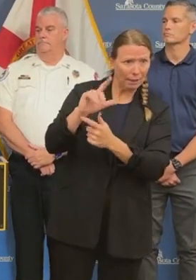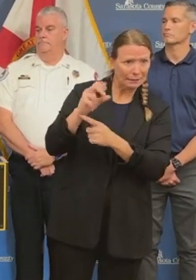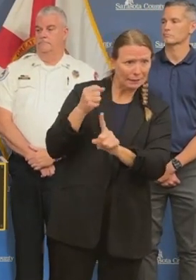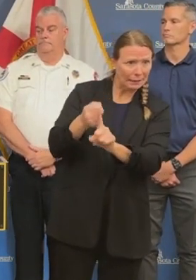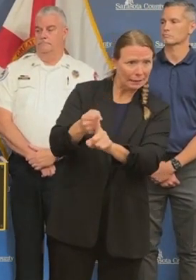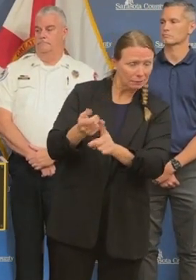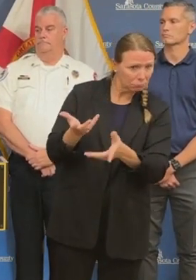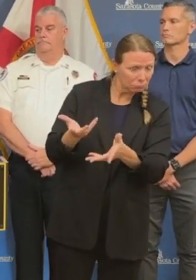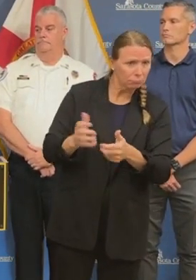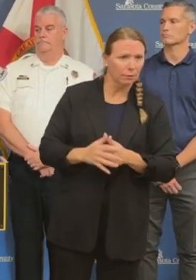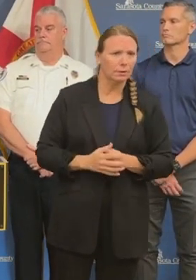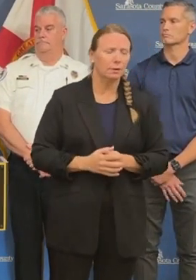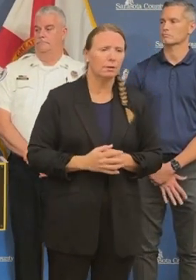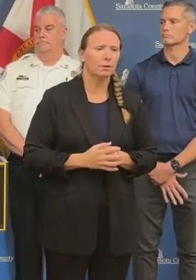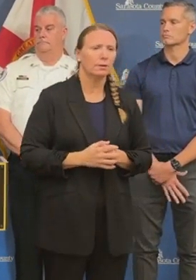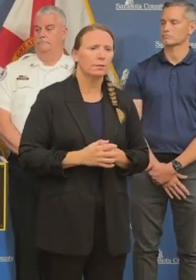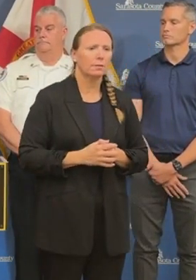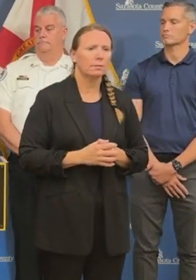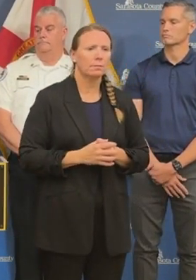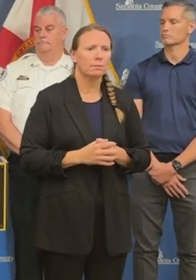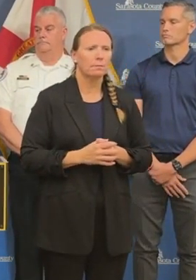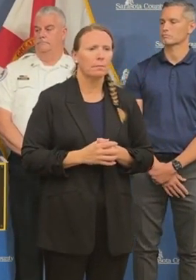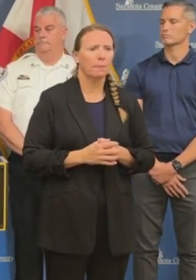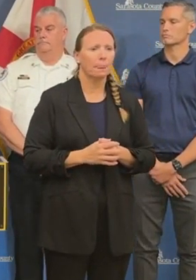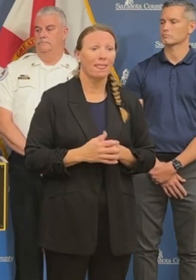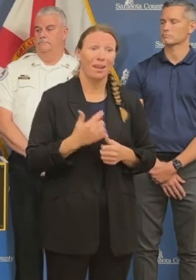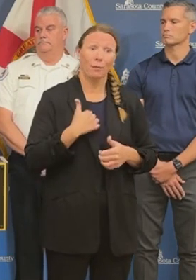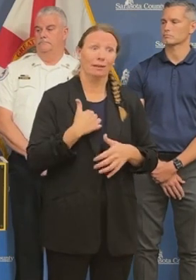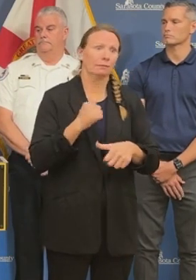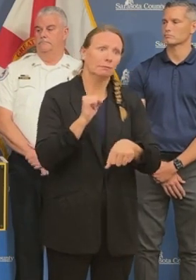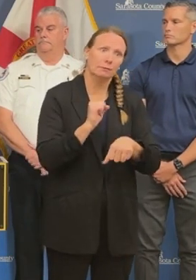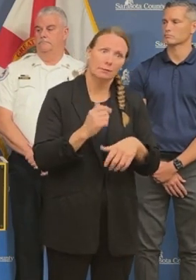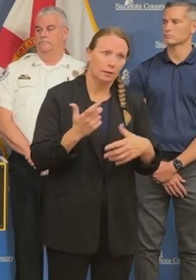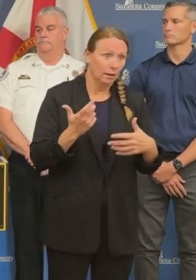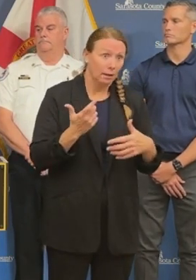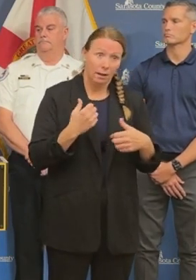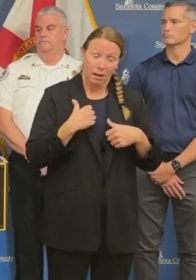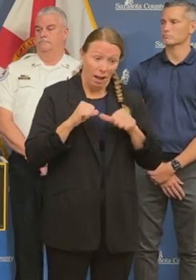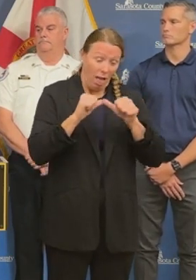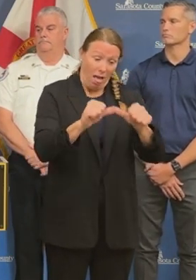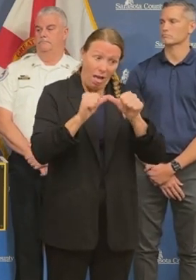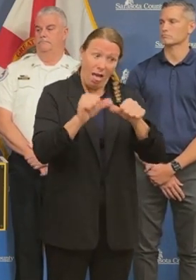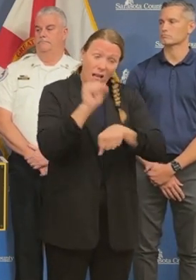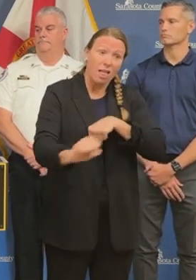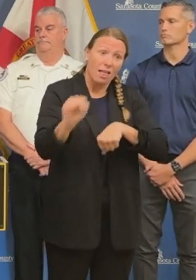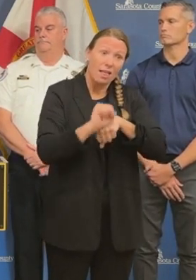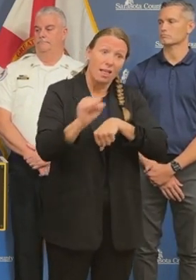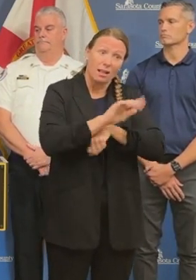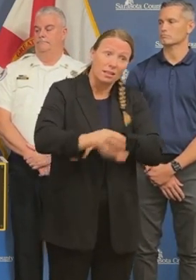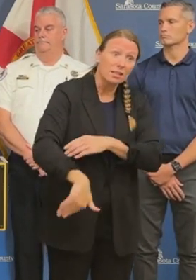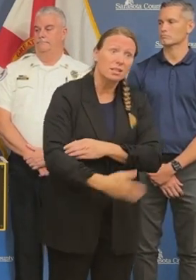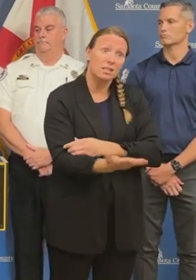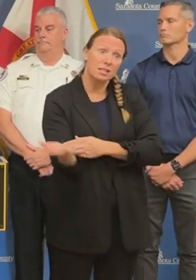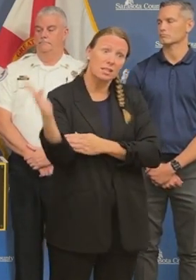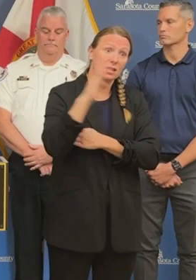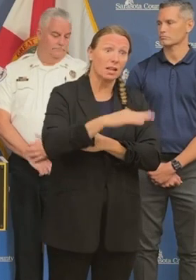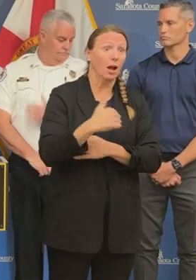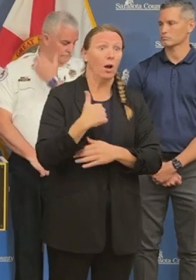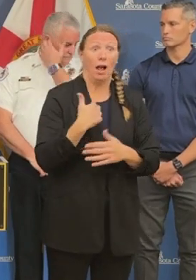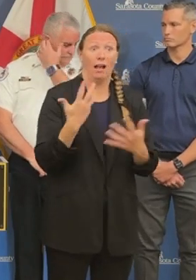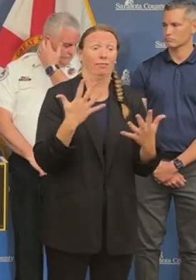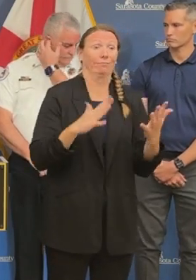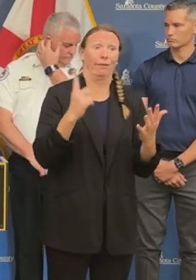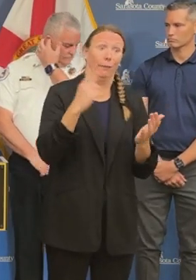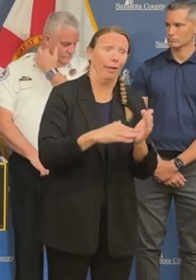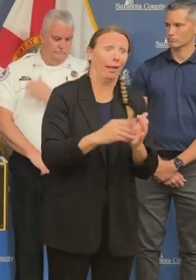So our team has been working nonstop. Obviously, we have thousands and thousands of culverts and storm drains